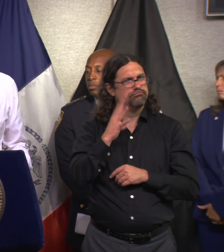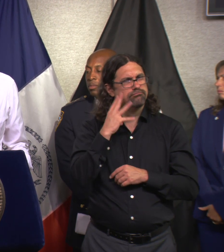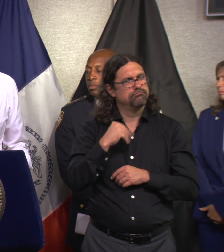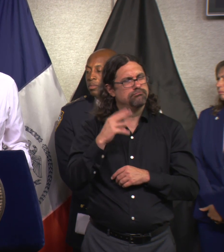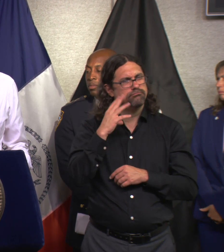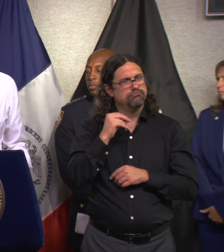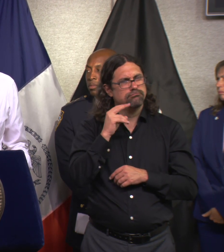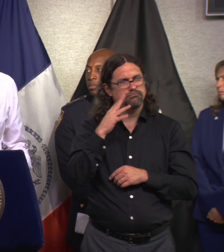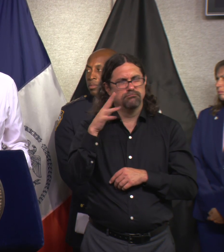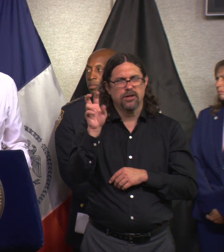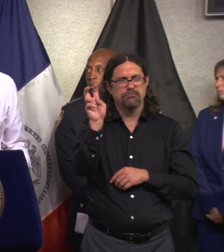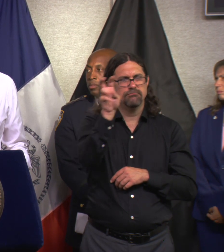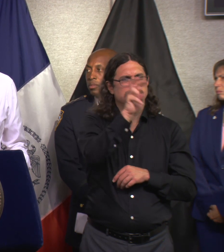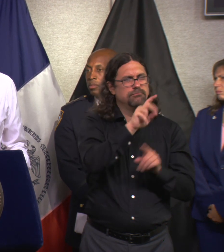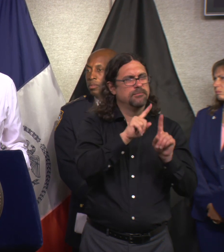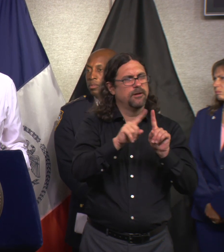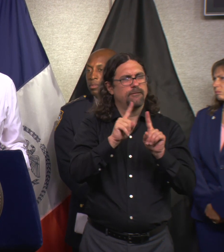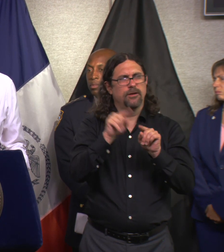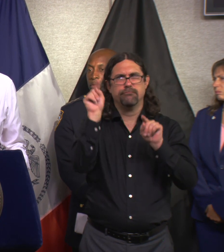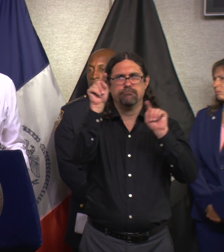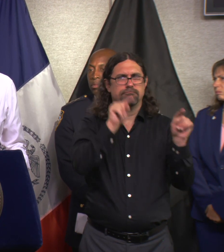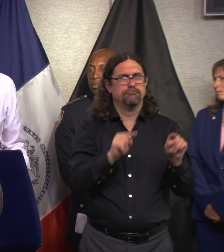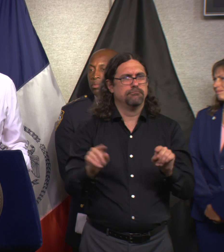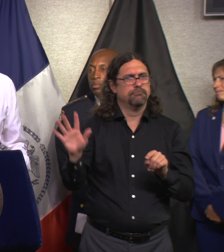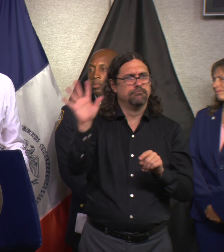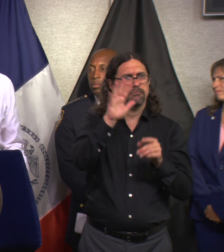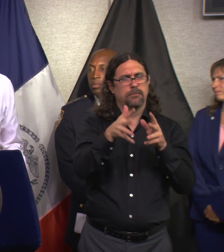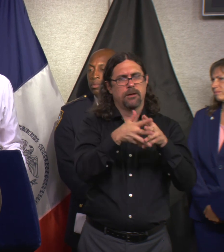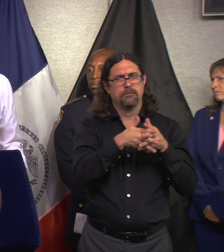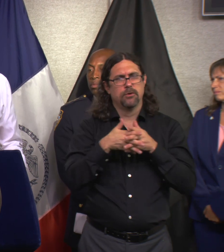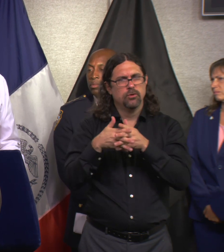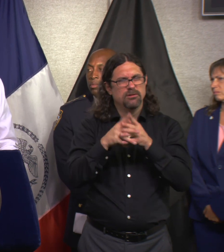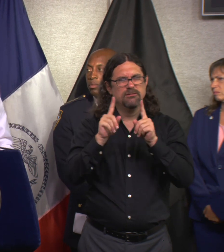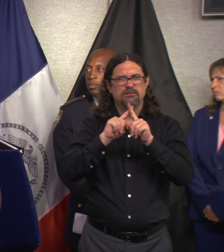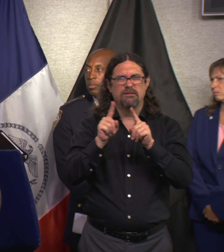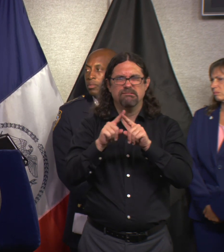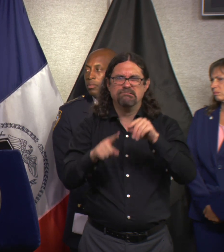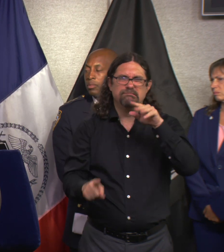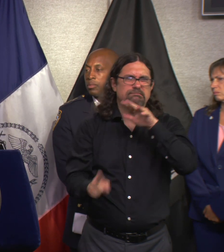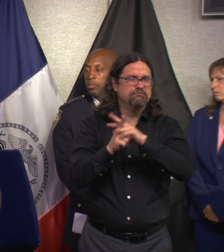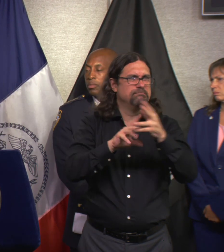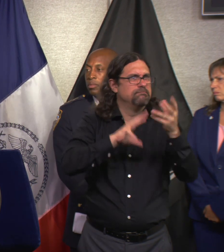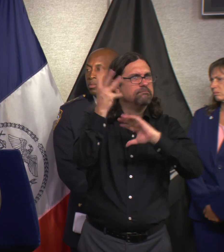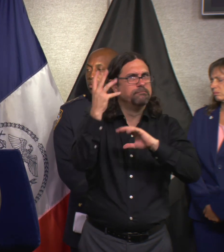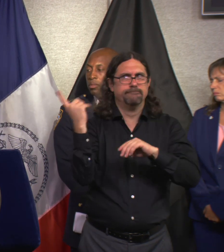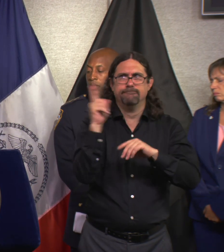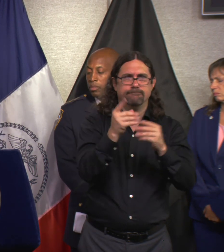very, very happy to have her as part of the team. Emergency Management Commissioner Deanne Criswell.